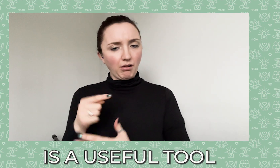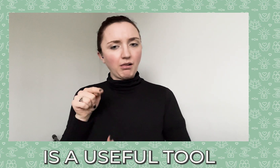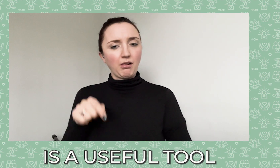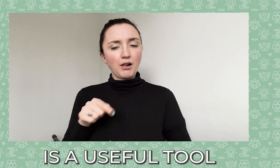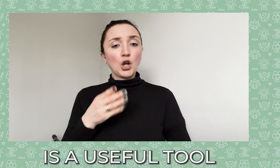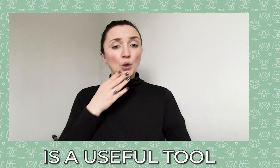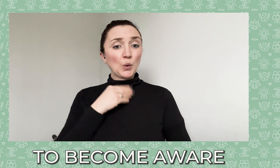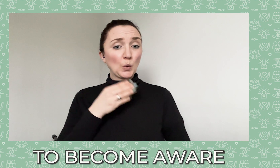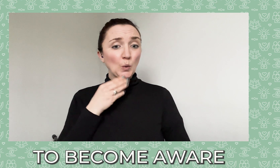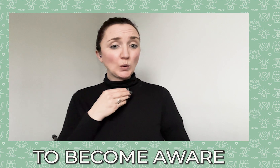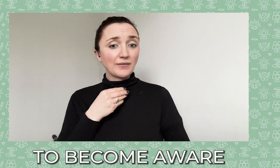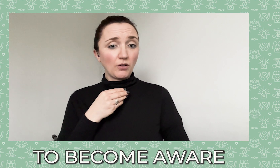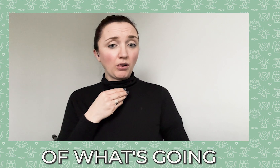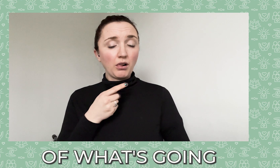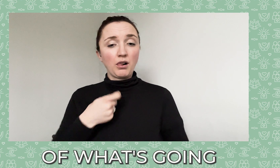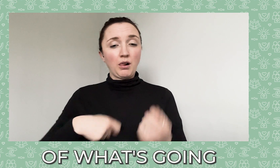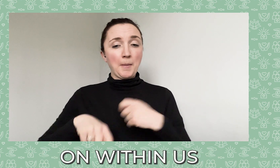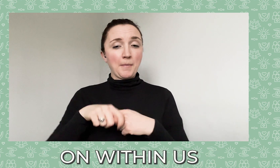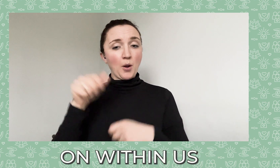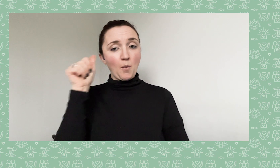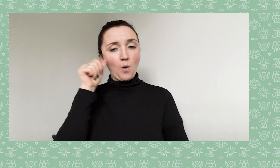tool to become aware of what's going on within us.